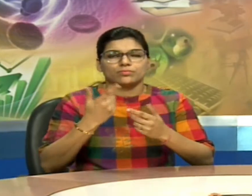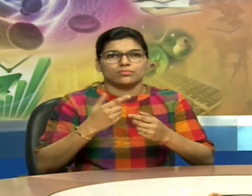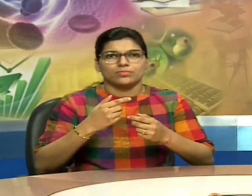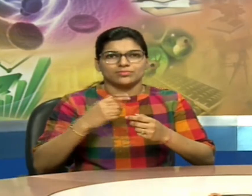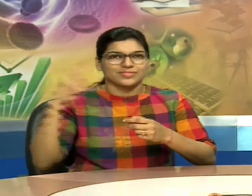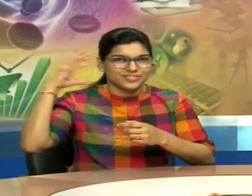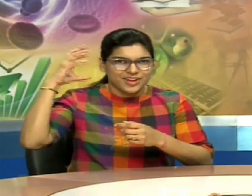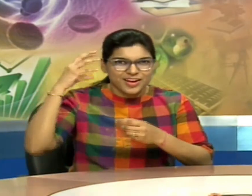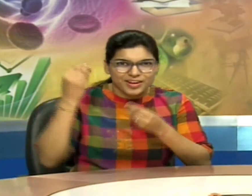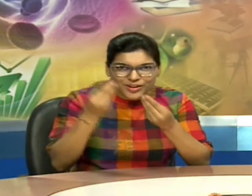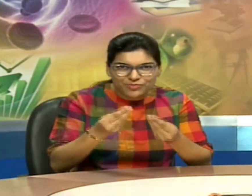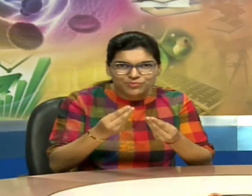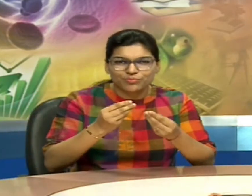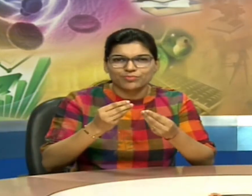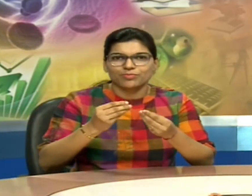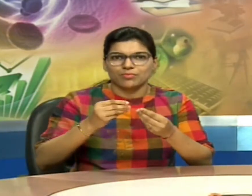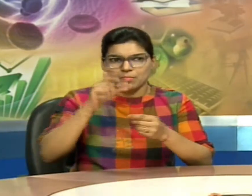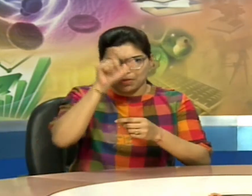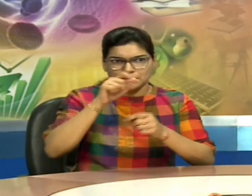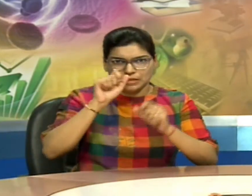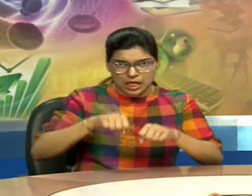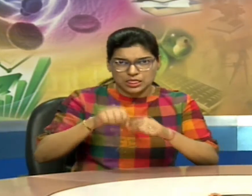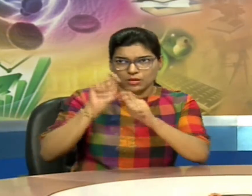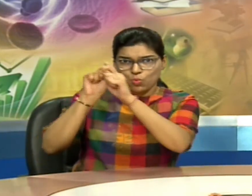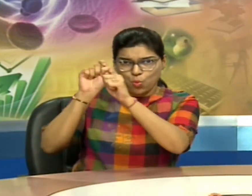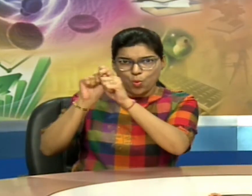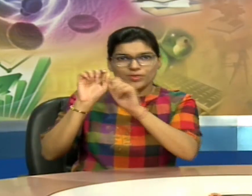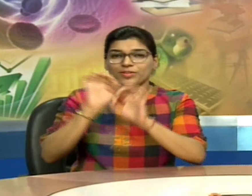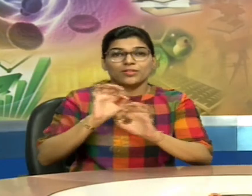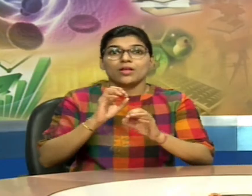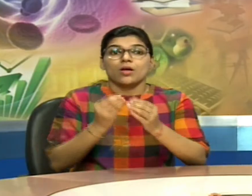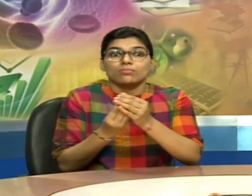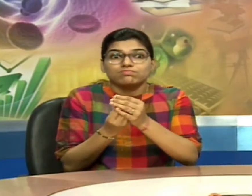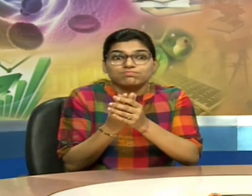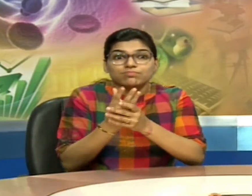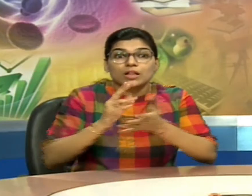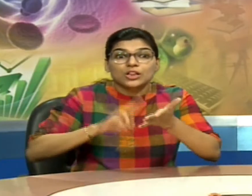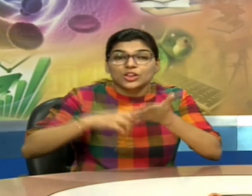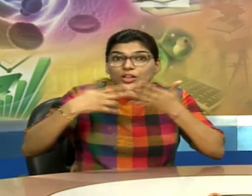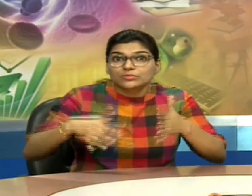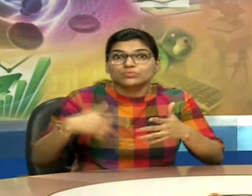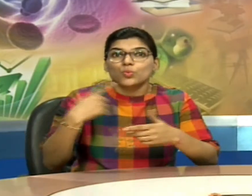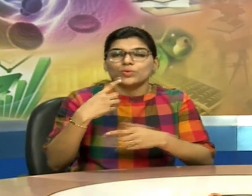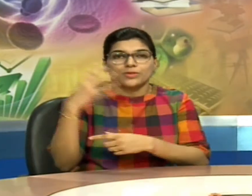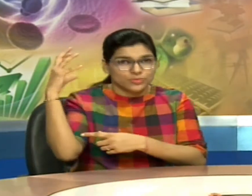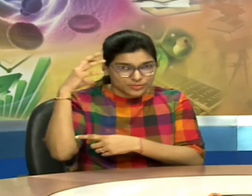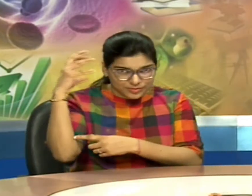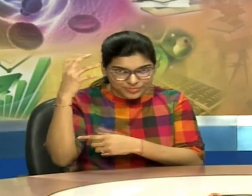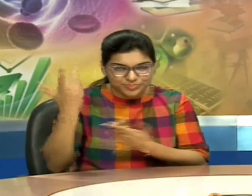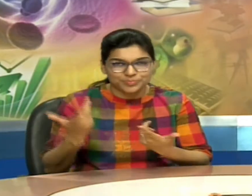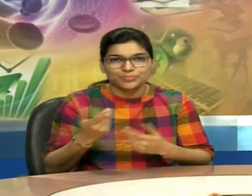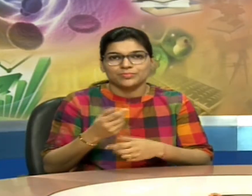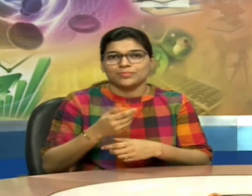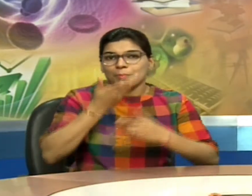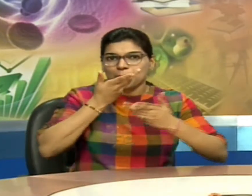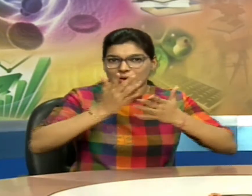the place where we live, like we have sun, it is not created by us, it is